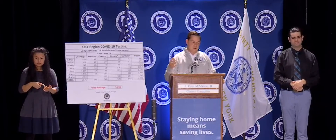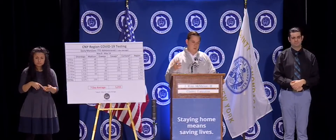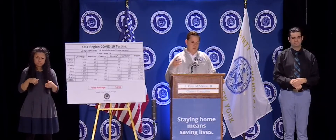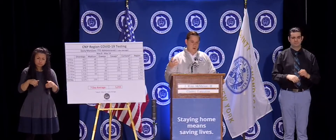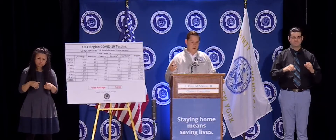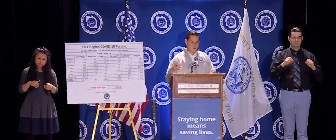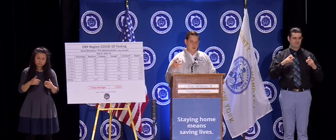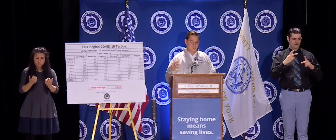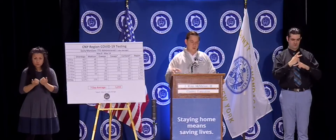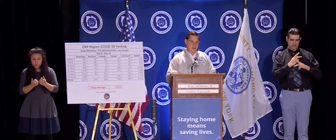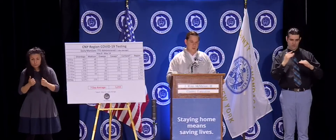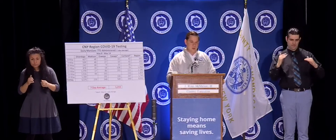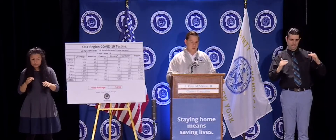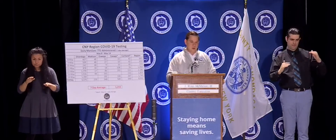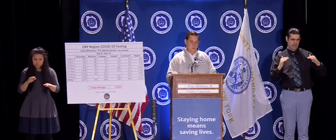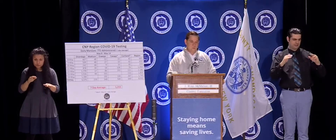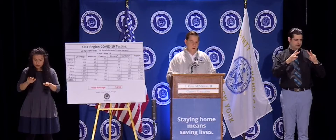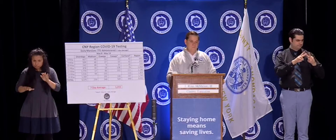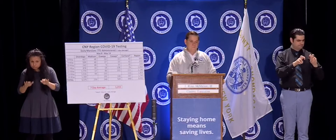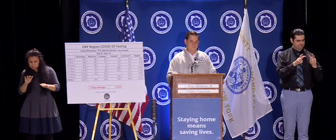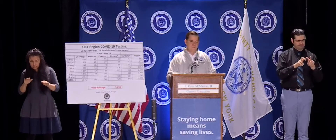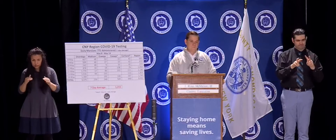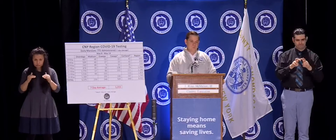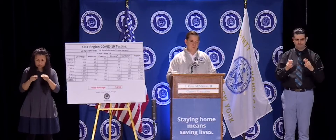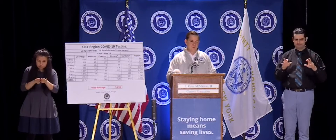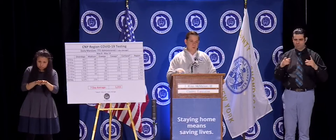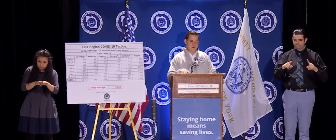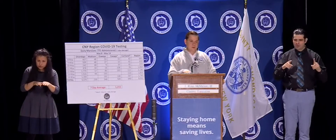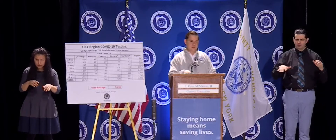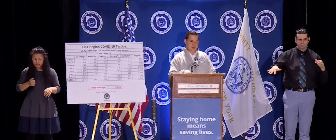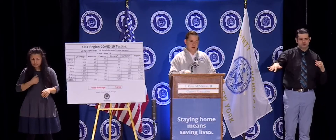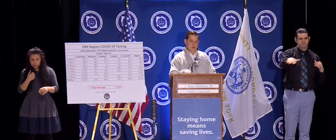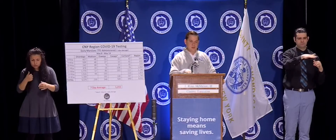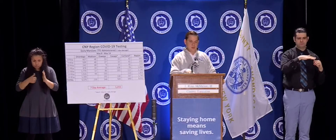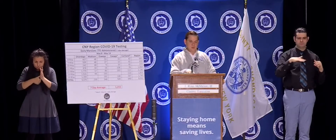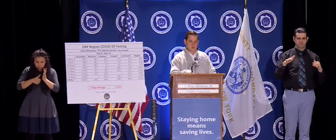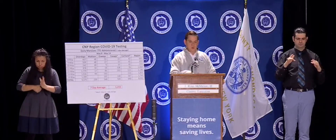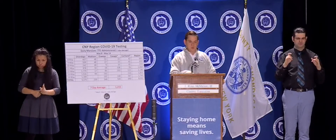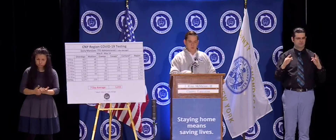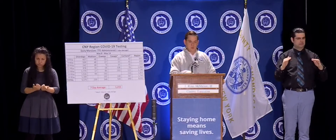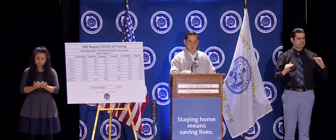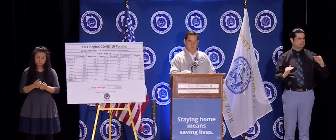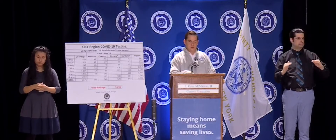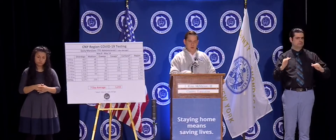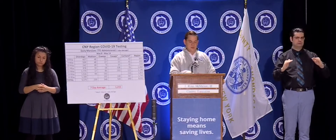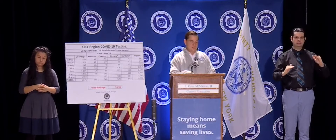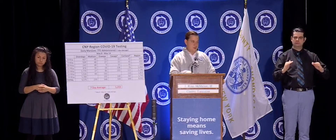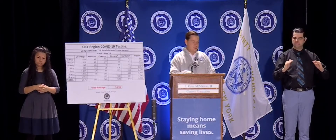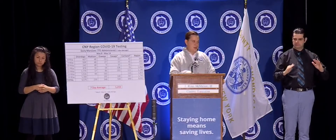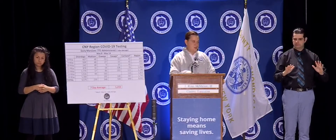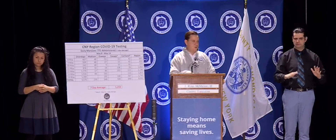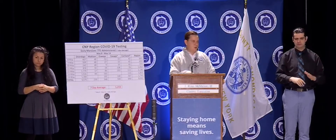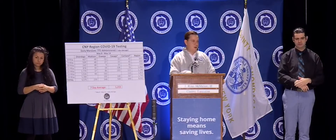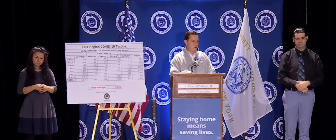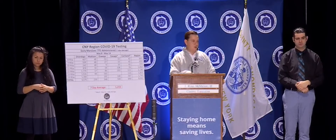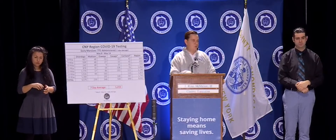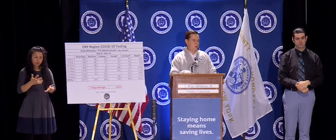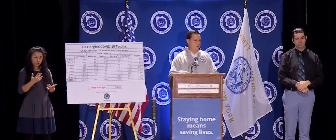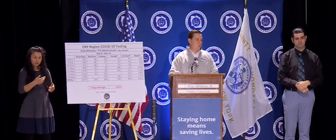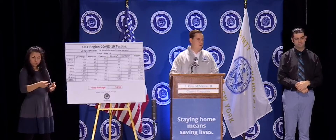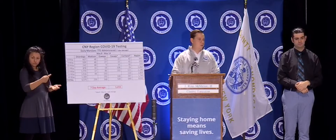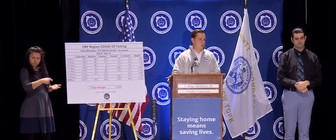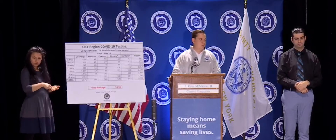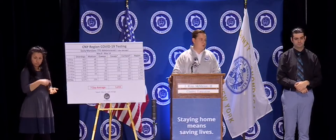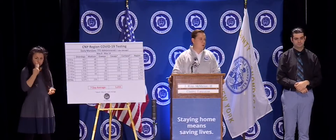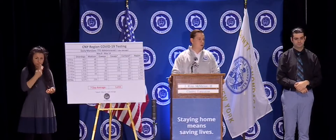we're assessing where we are as a community. But Terry, when we started seeing these cases where they were